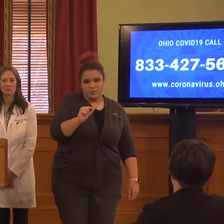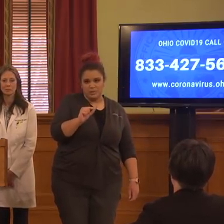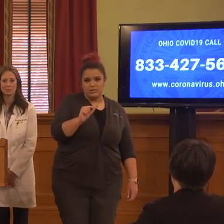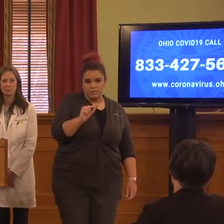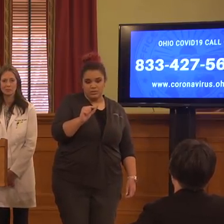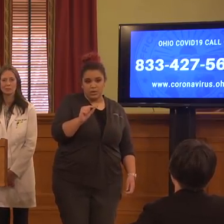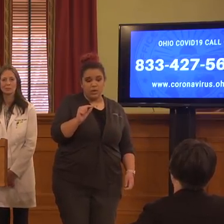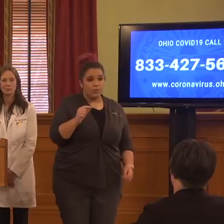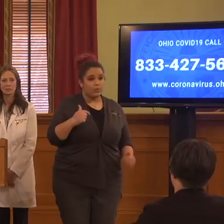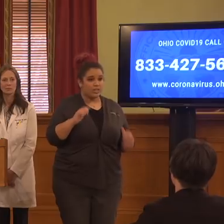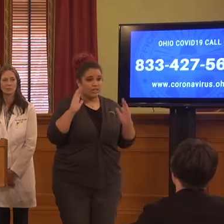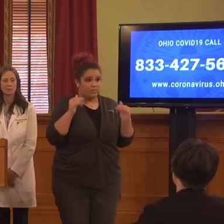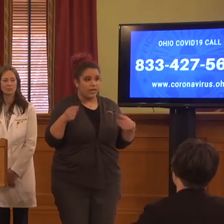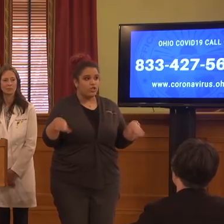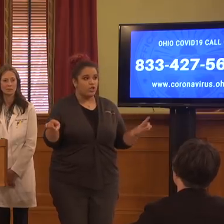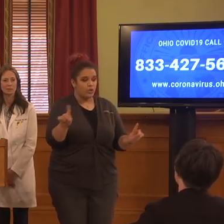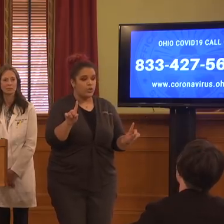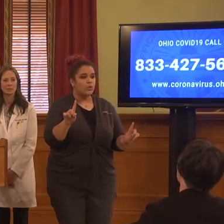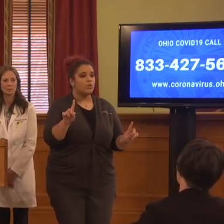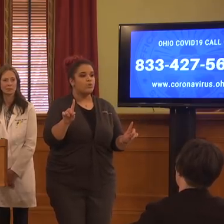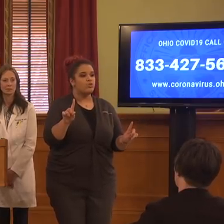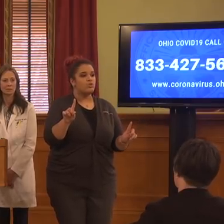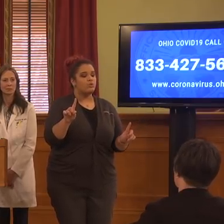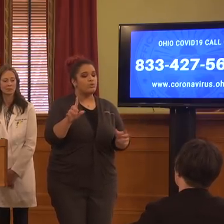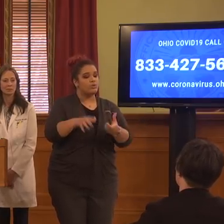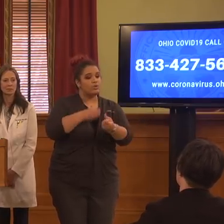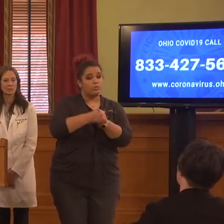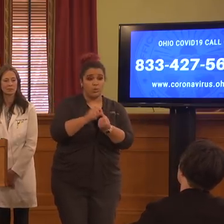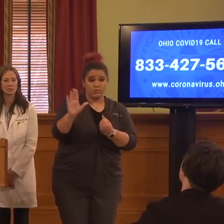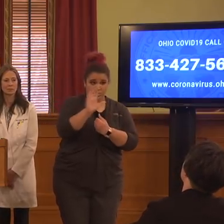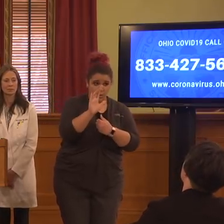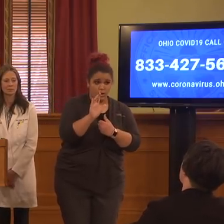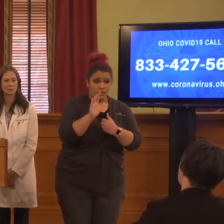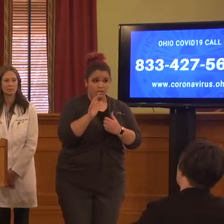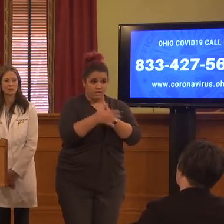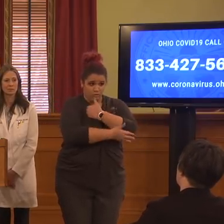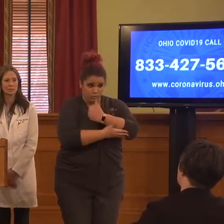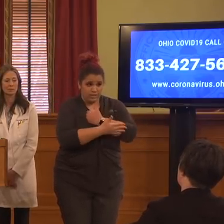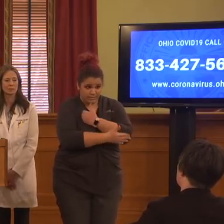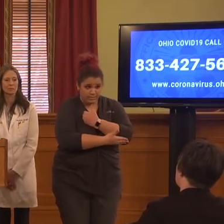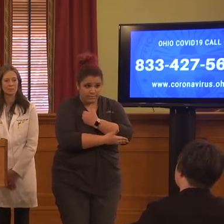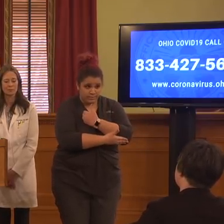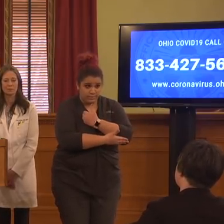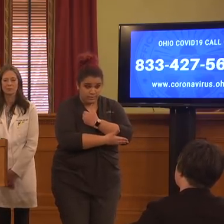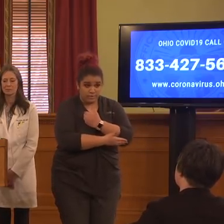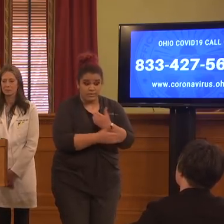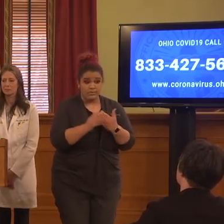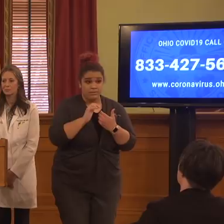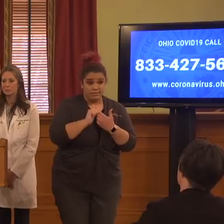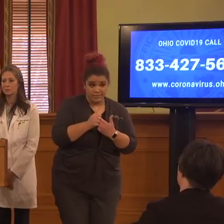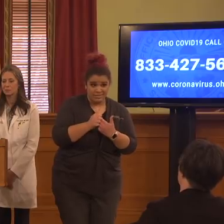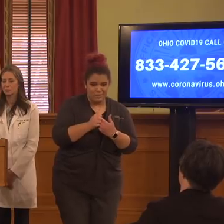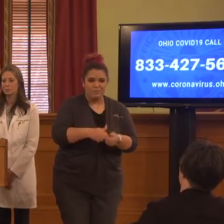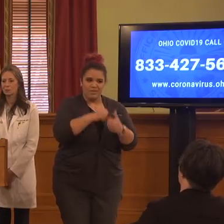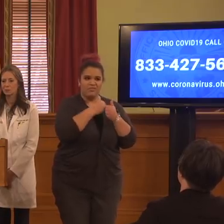be civic-minded enough, patriotic enough to follow these orders.